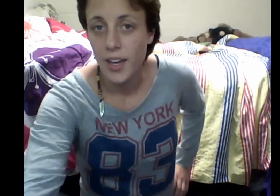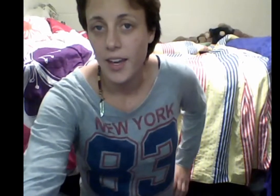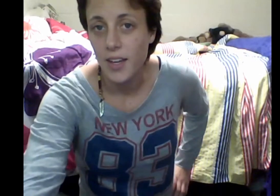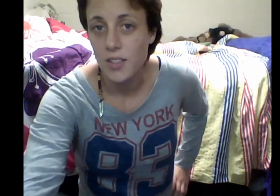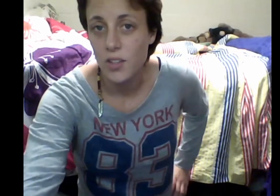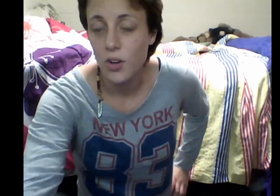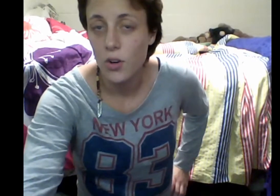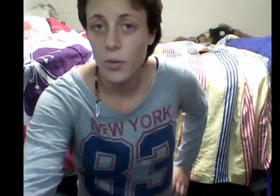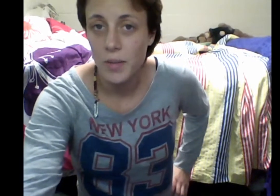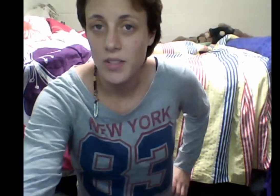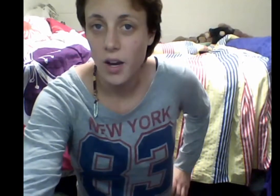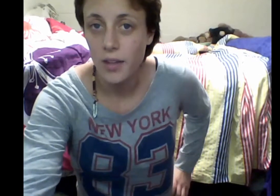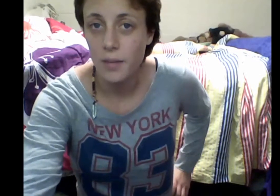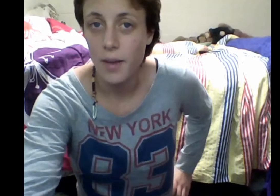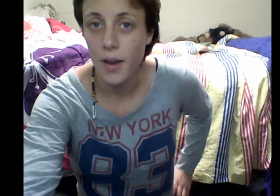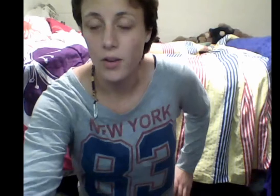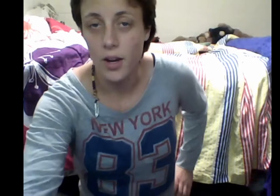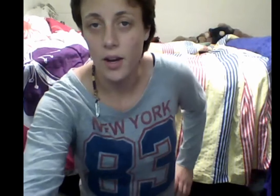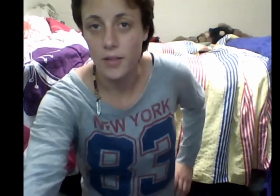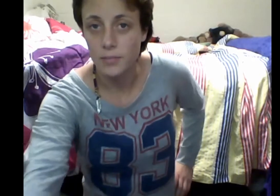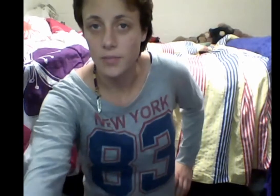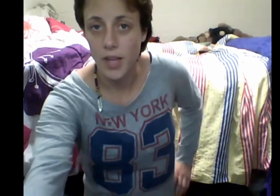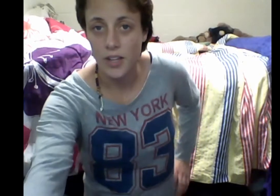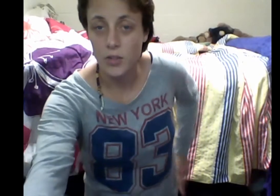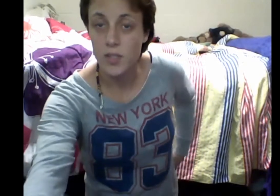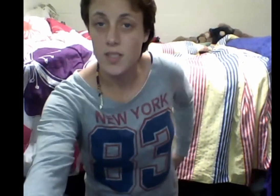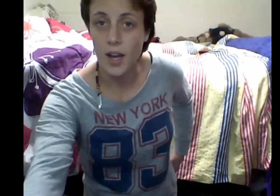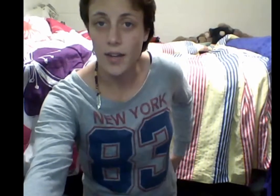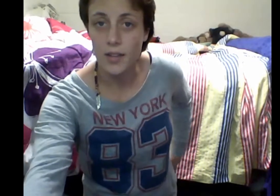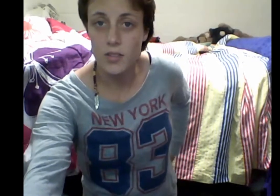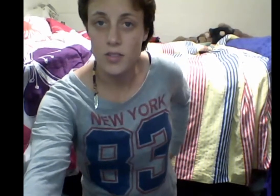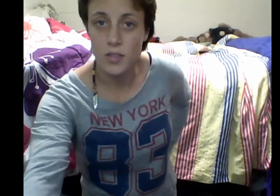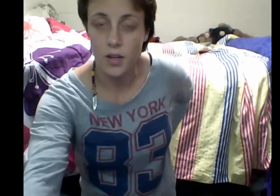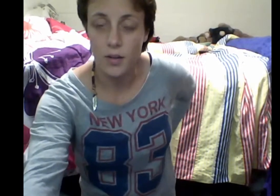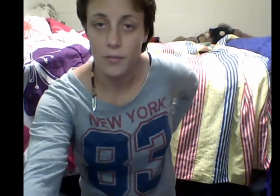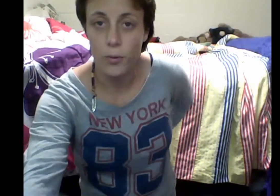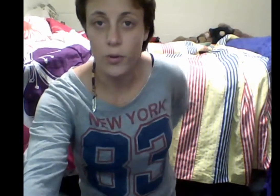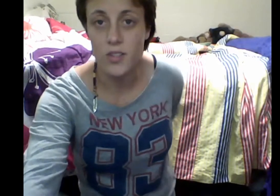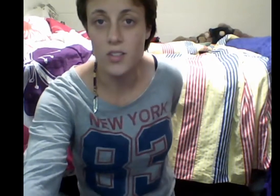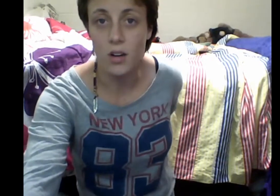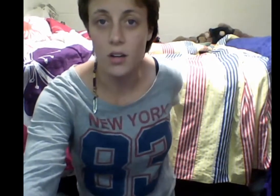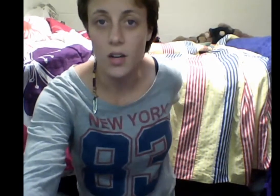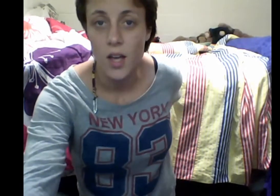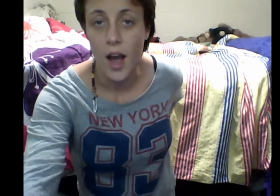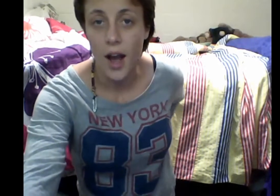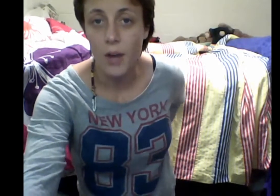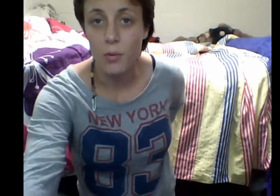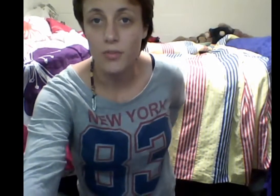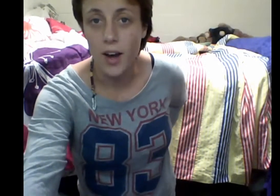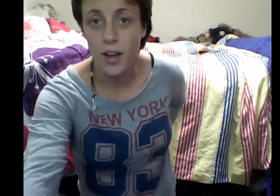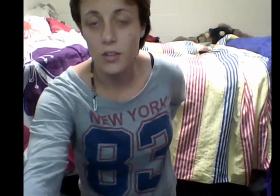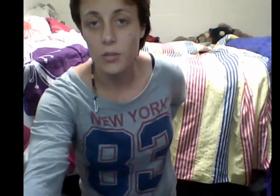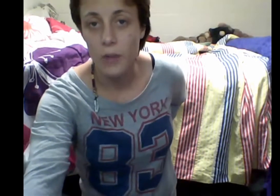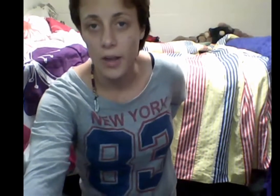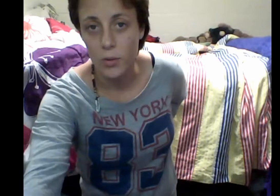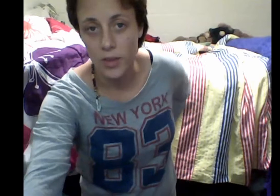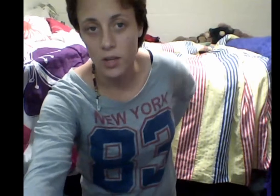Okay, so we're gonna be talking about how to do the signs for the song "I Will Follow," the one that